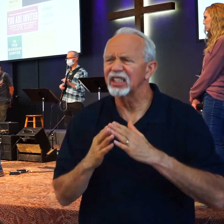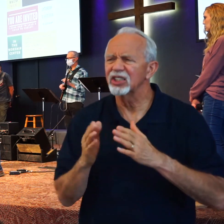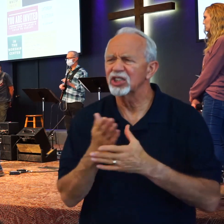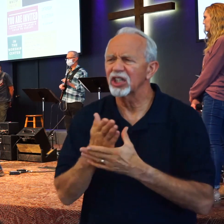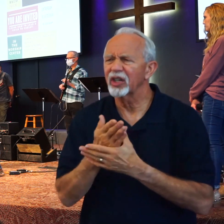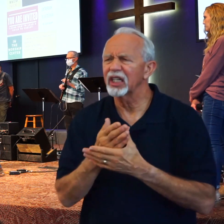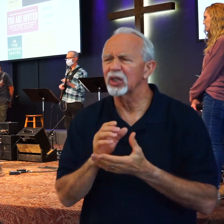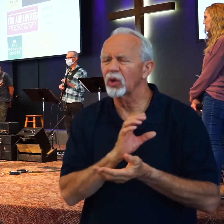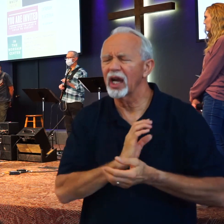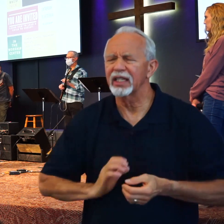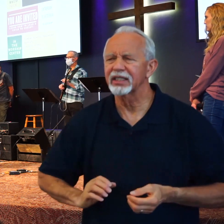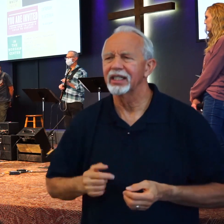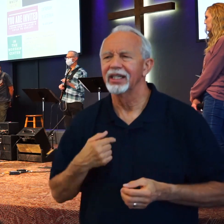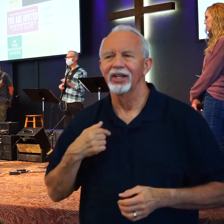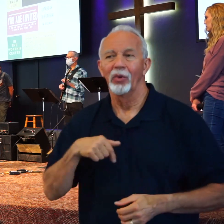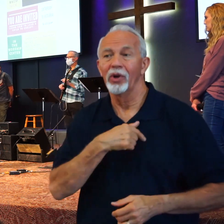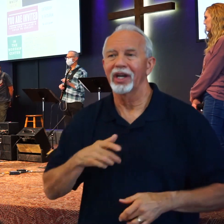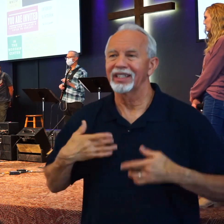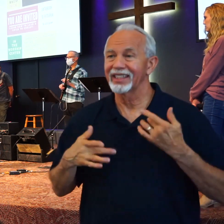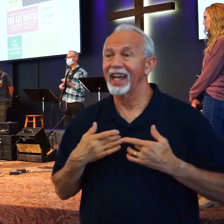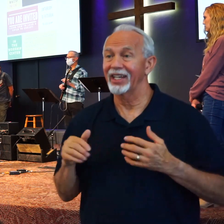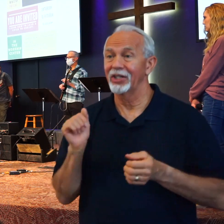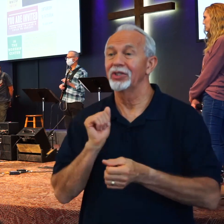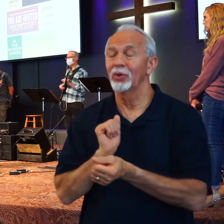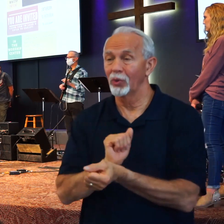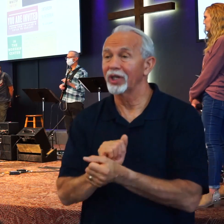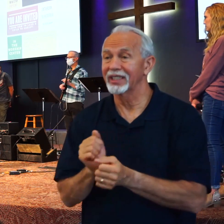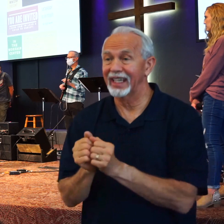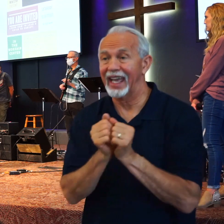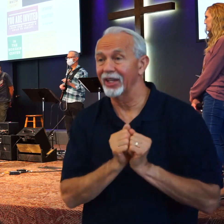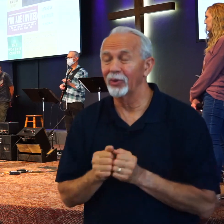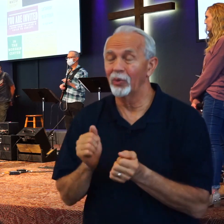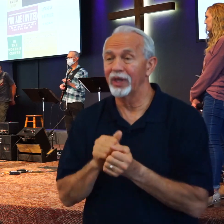just excited. I think we're excited to work together again.